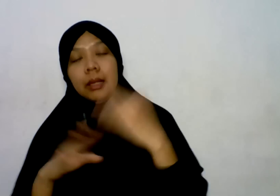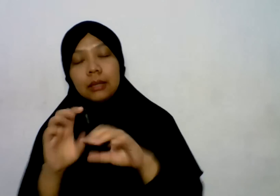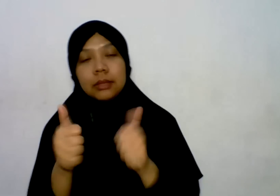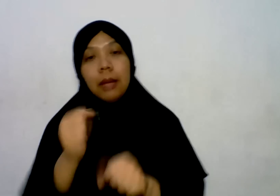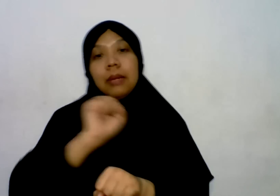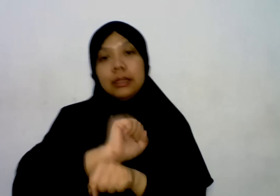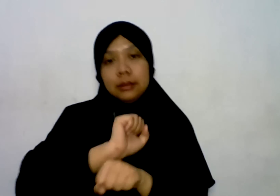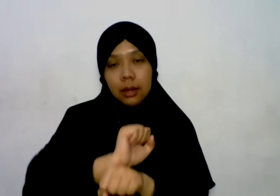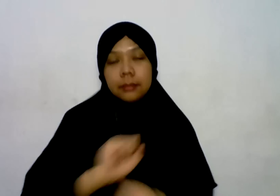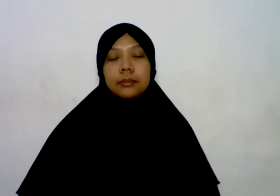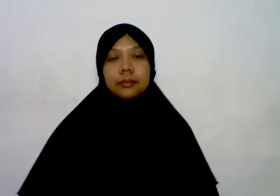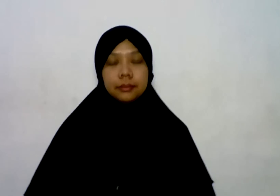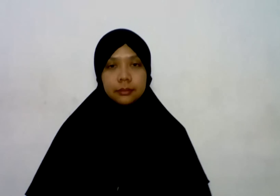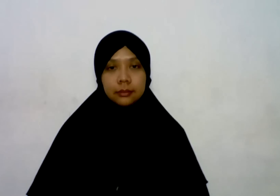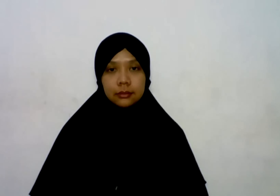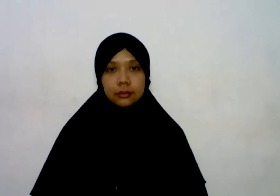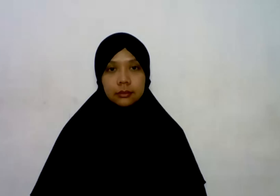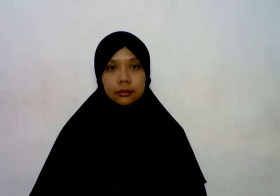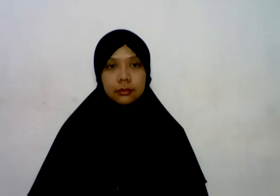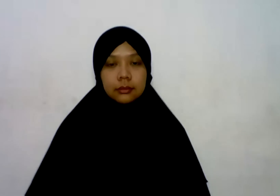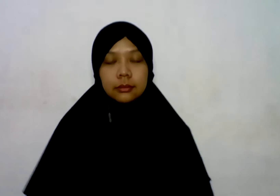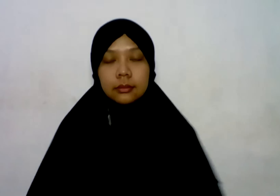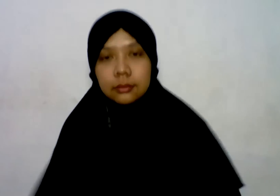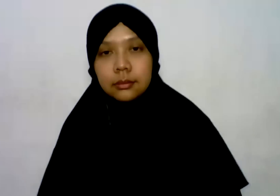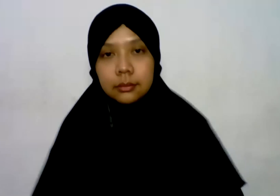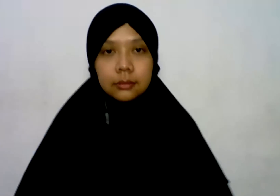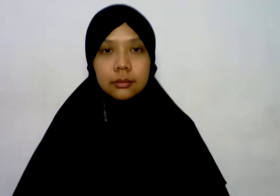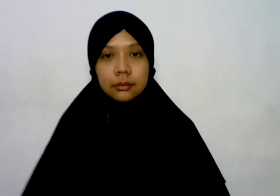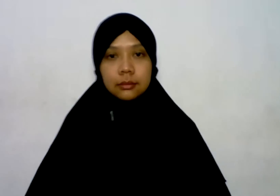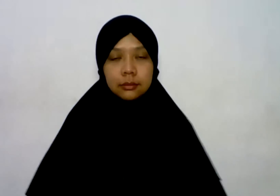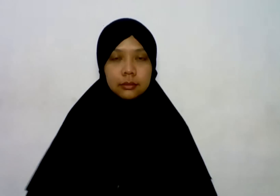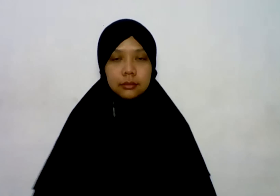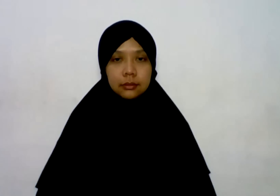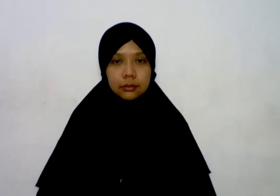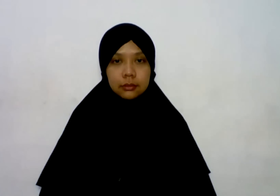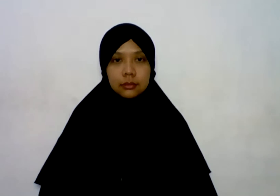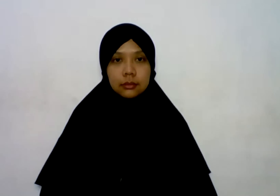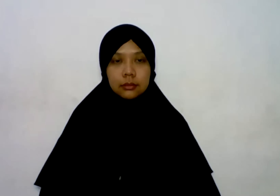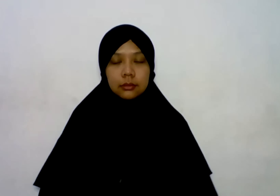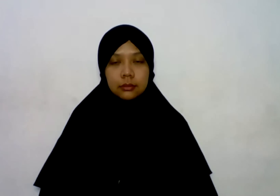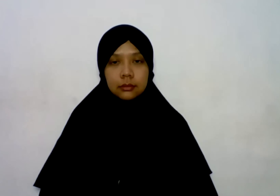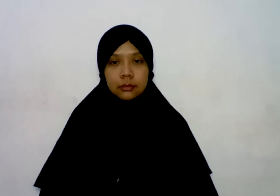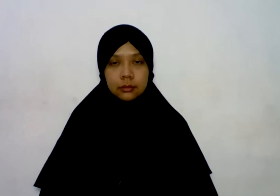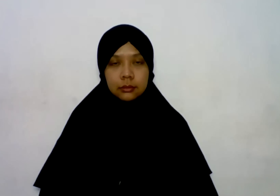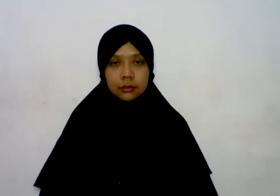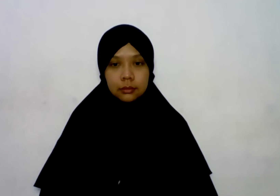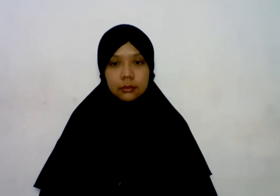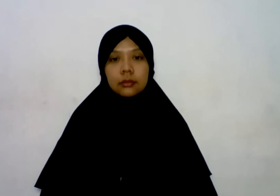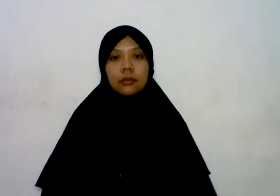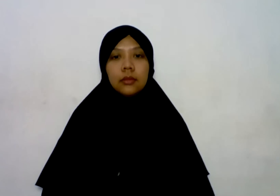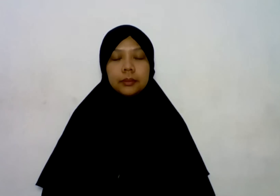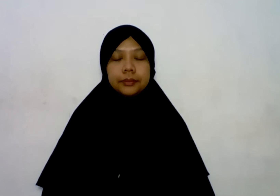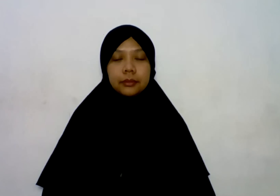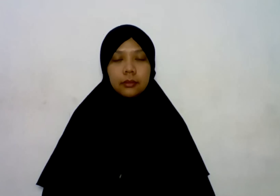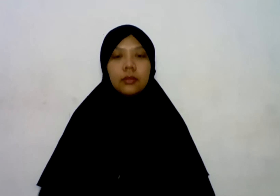likewise, Mbak Wike, like I mentioned earlier, in terms of regulation, policy, there have